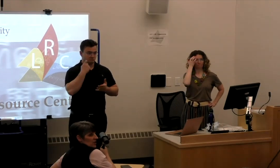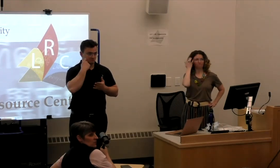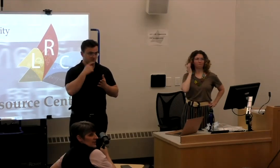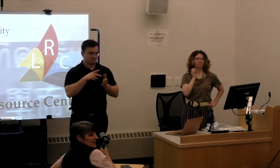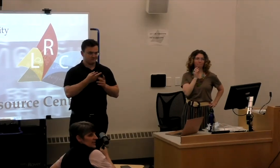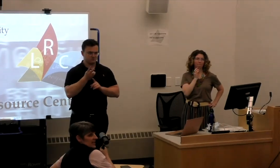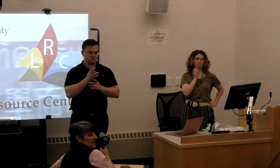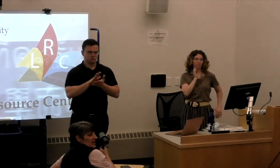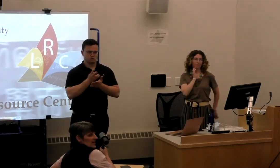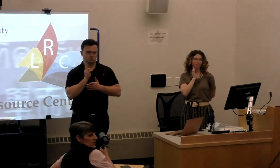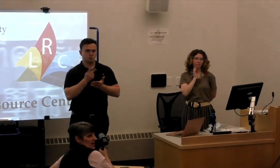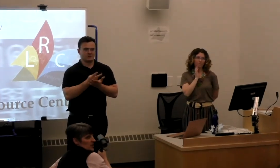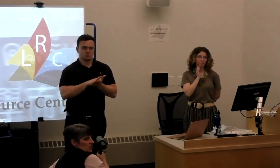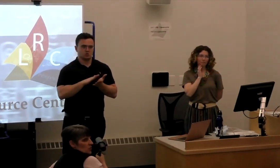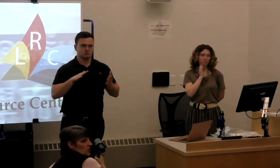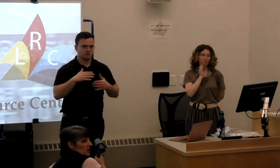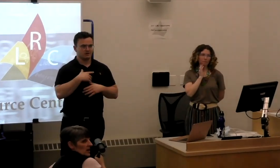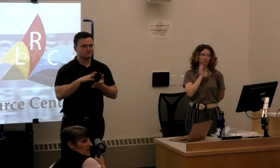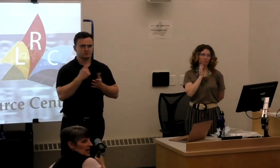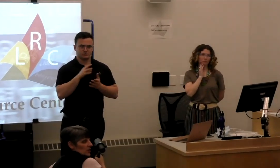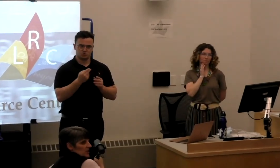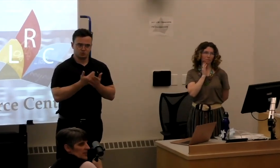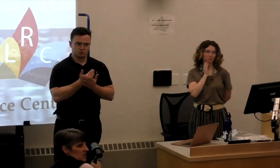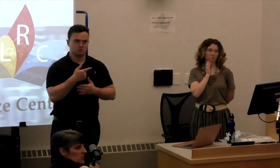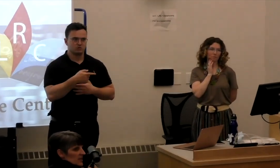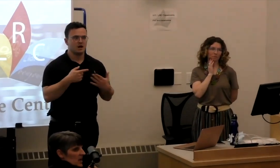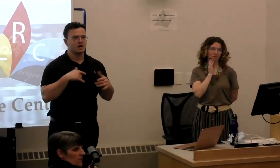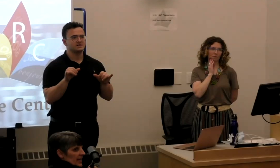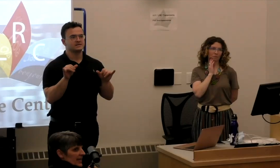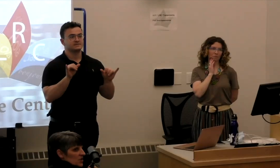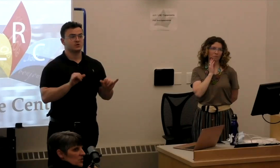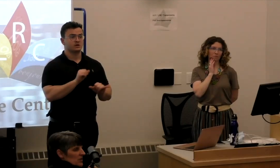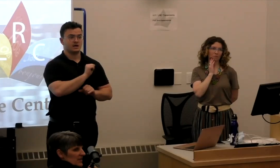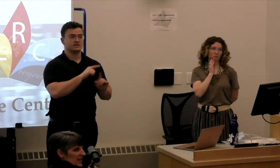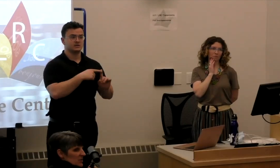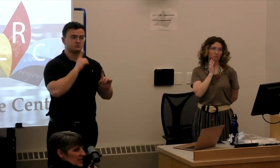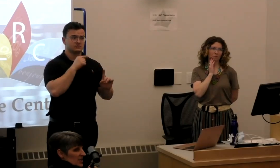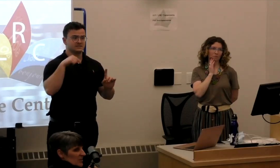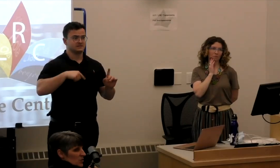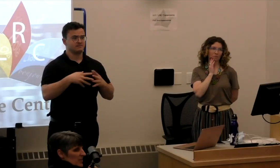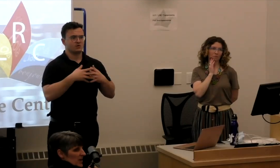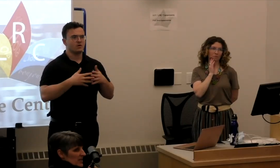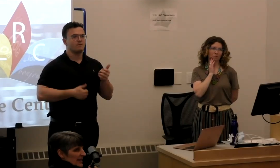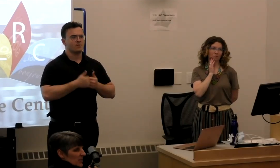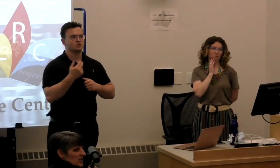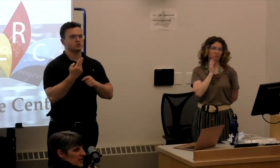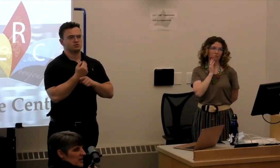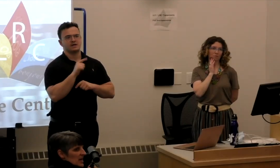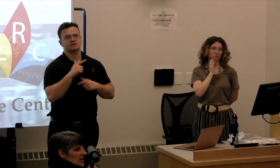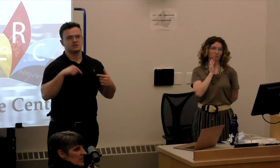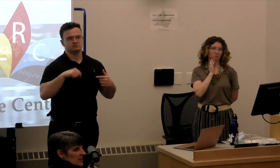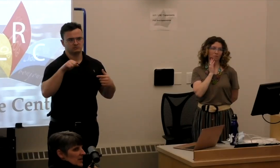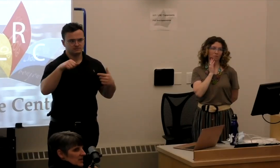have learned recently at graduate school, I learned something new myself related to languages that are similar to American Sign Language.